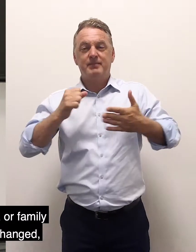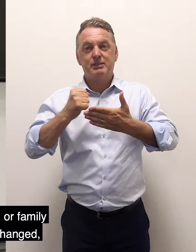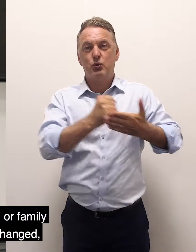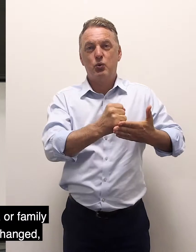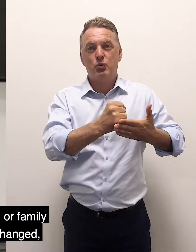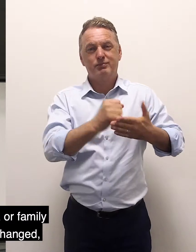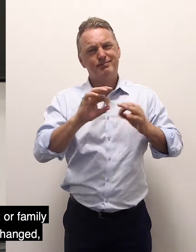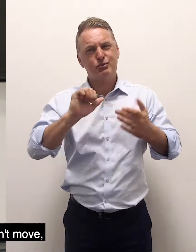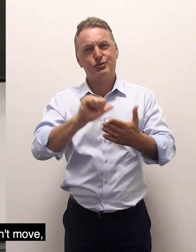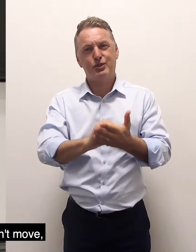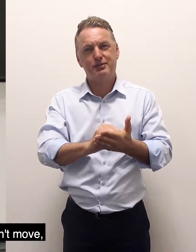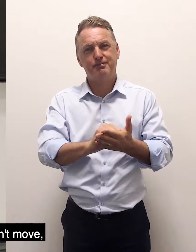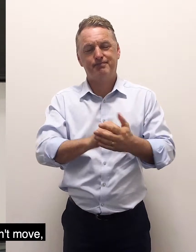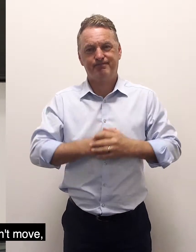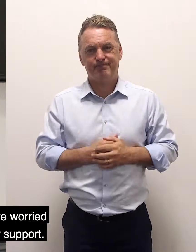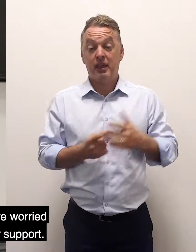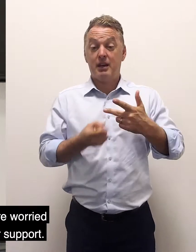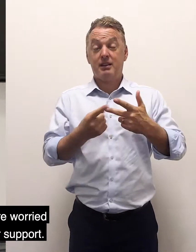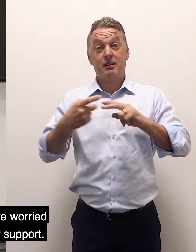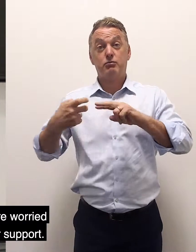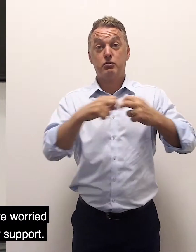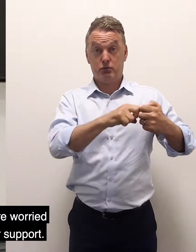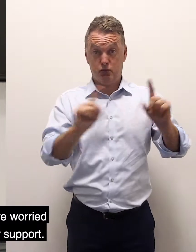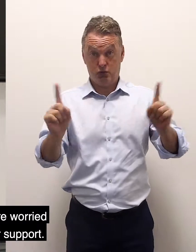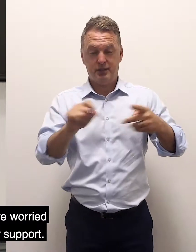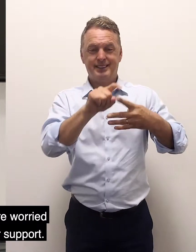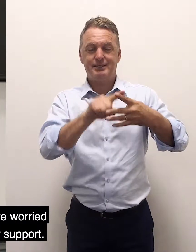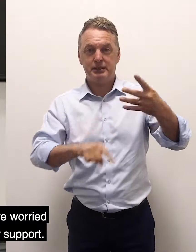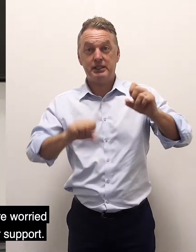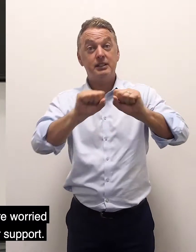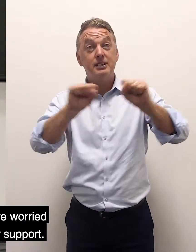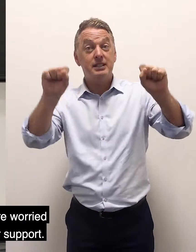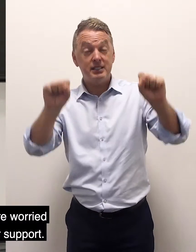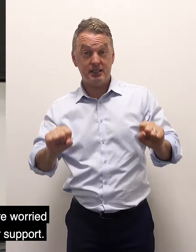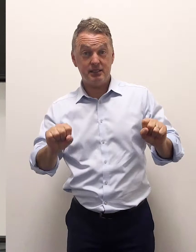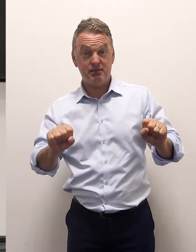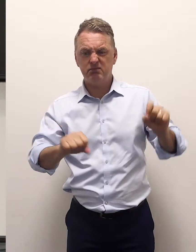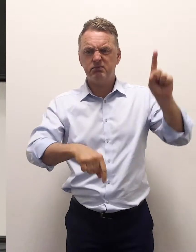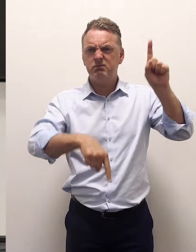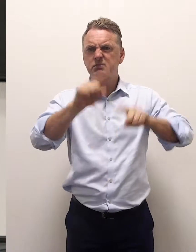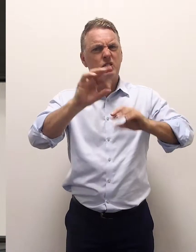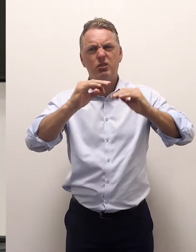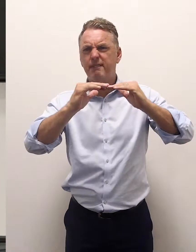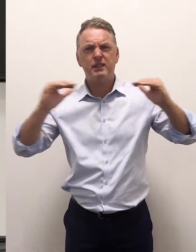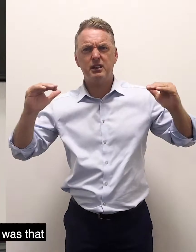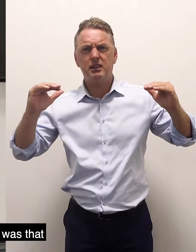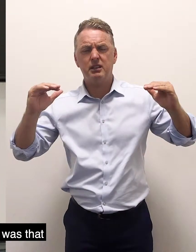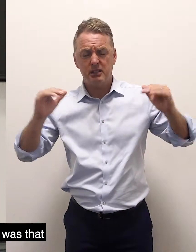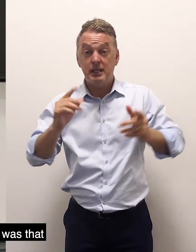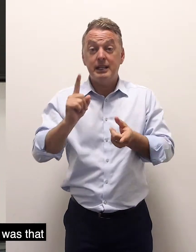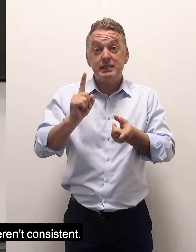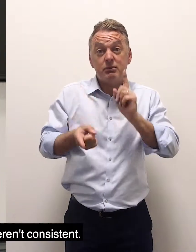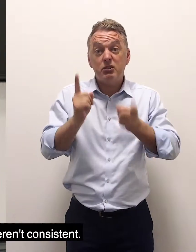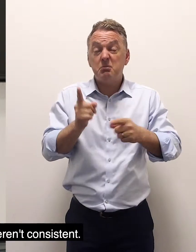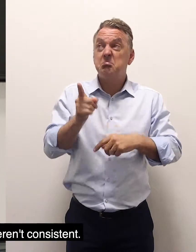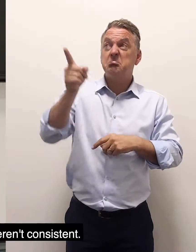family circumstances changed, and they just didn't move because they were worried about losing their support. Another problem